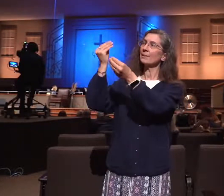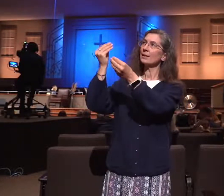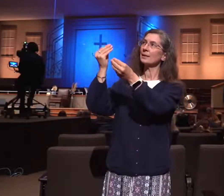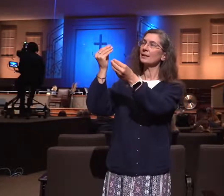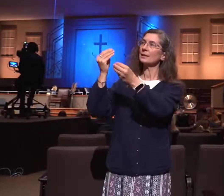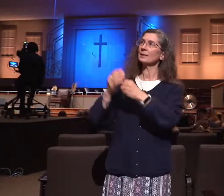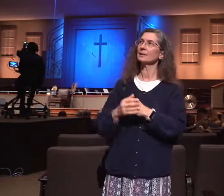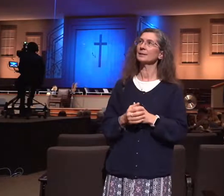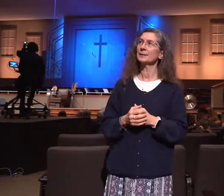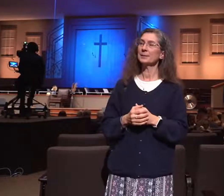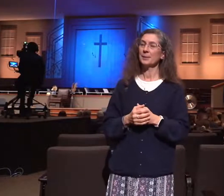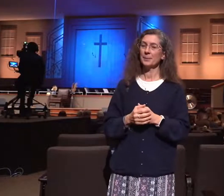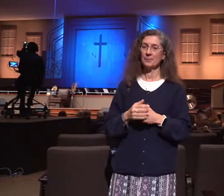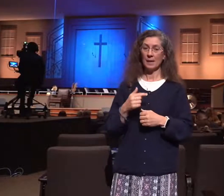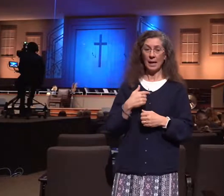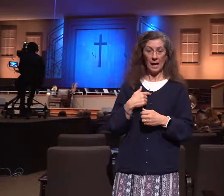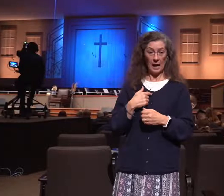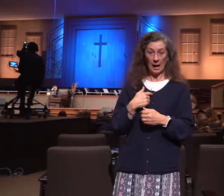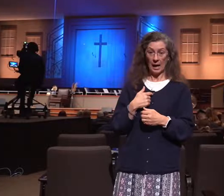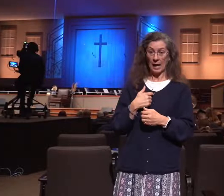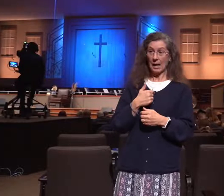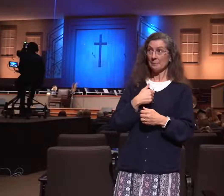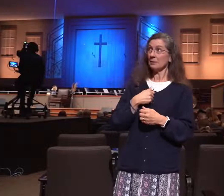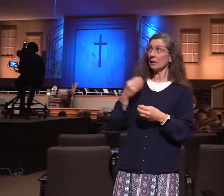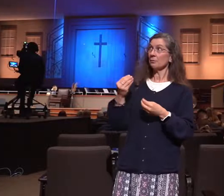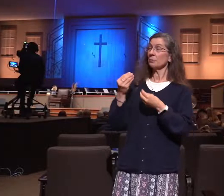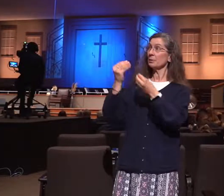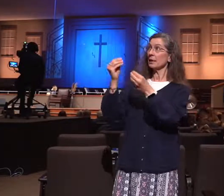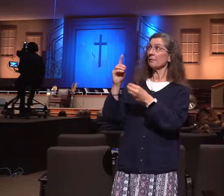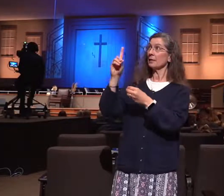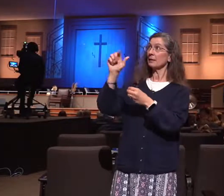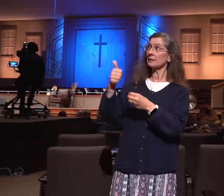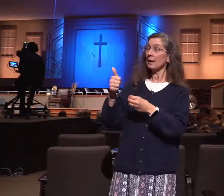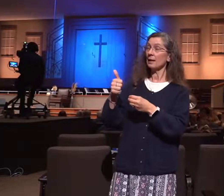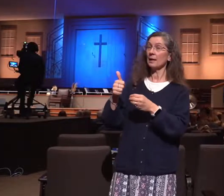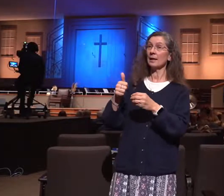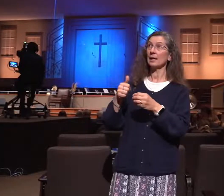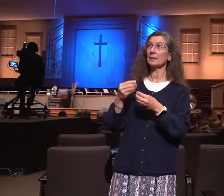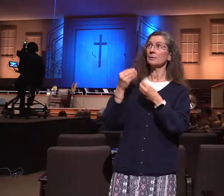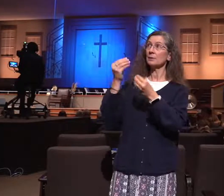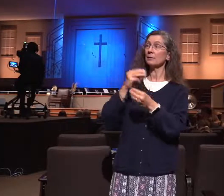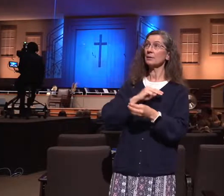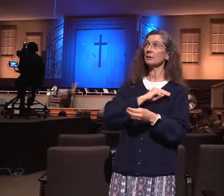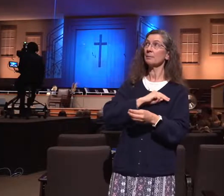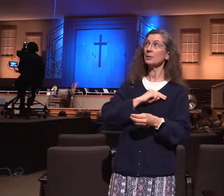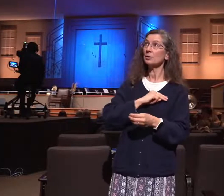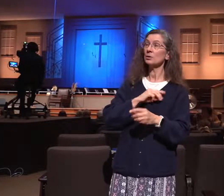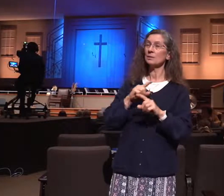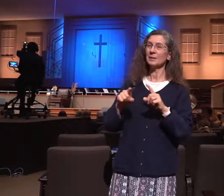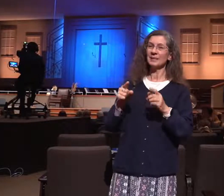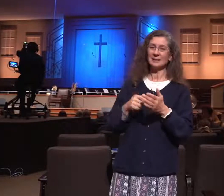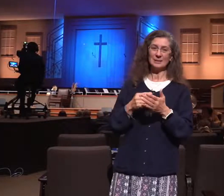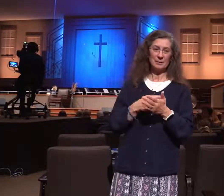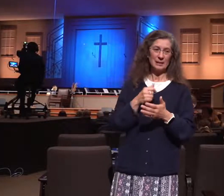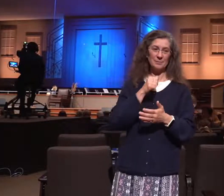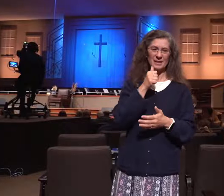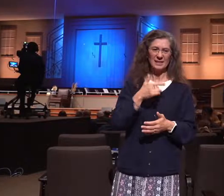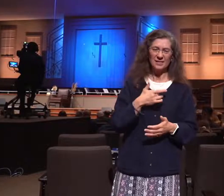hey, I was tithing, I was giving a mission, but sometimes it wasn't so joyful, amen? You've been there,